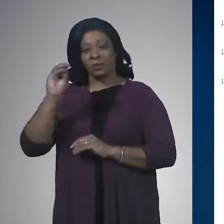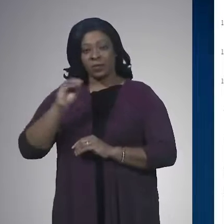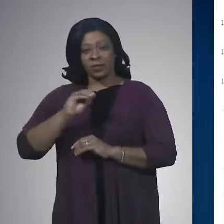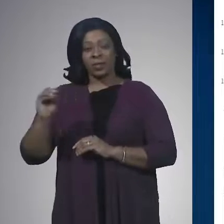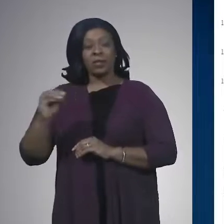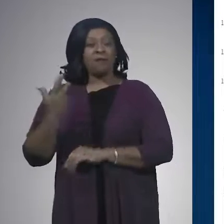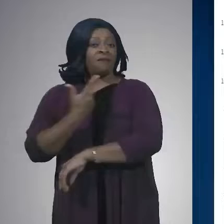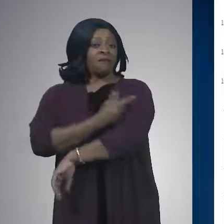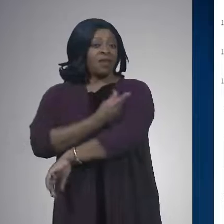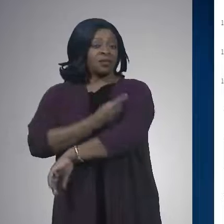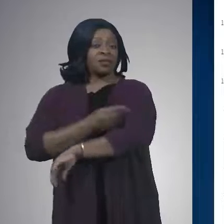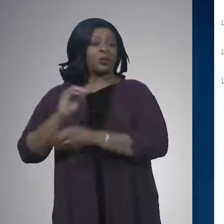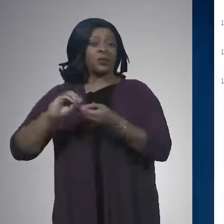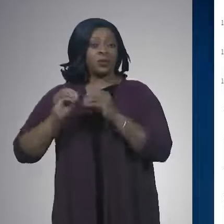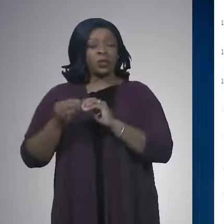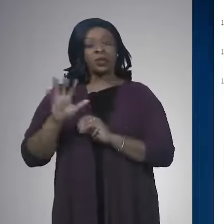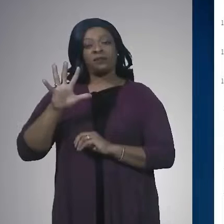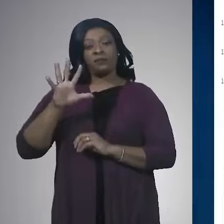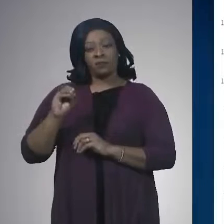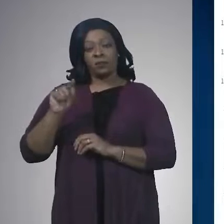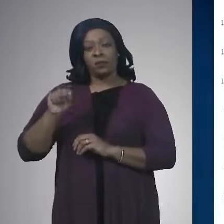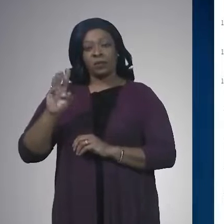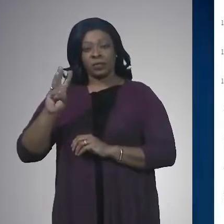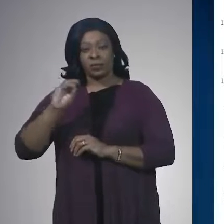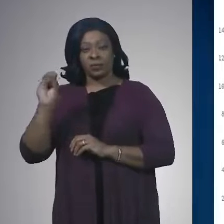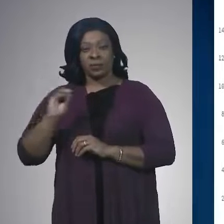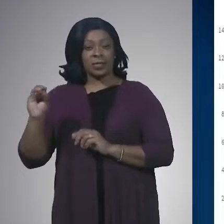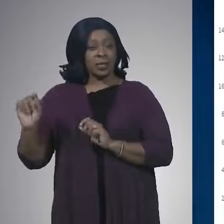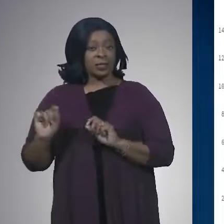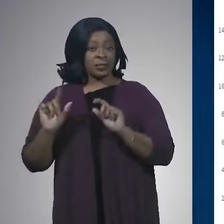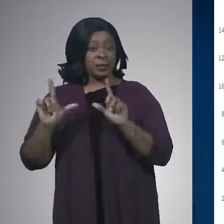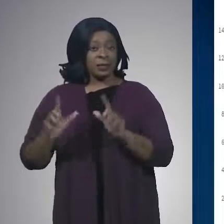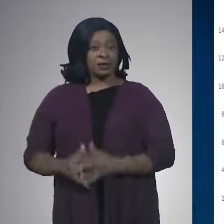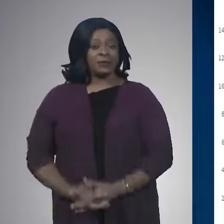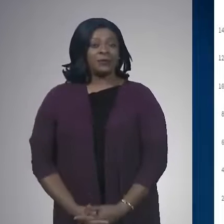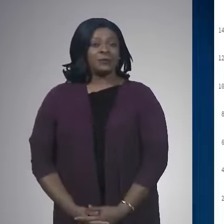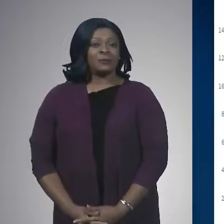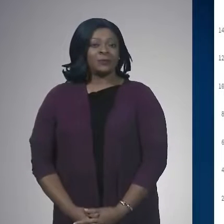a vaccination rate of 50.6%. Next slide.